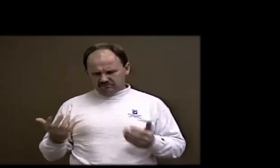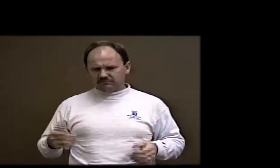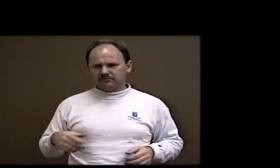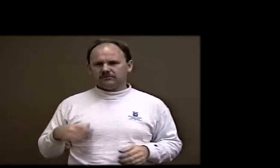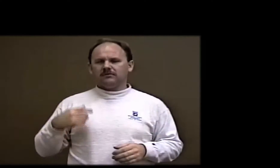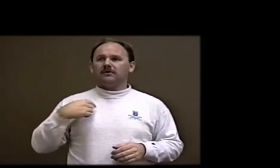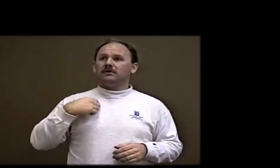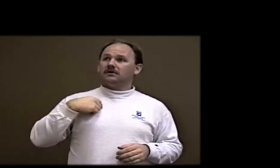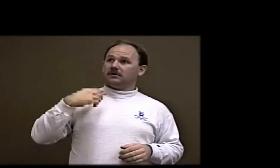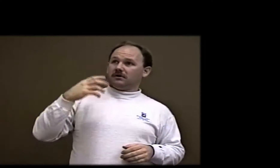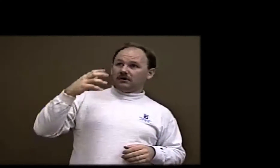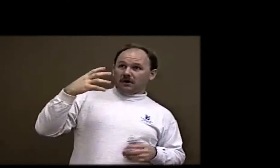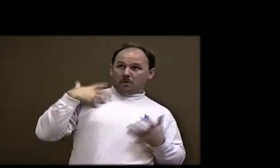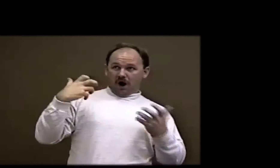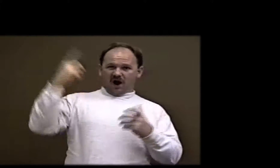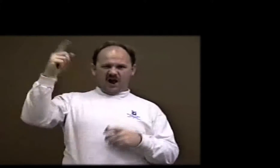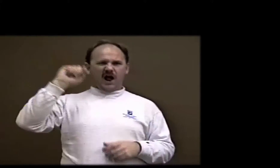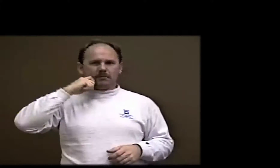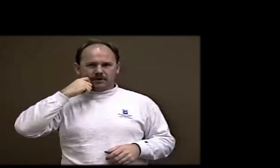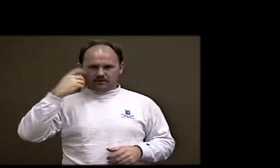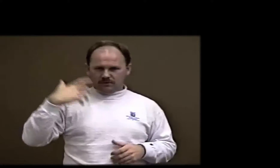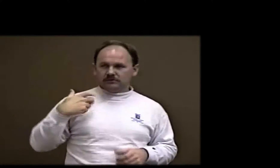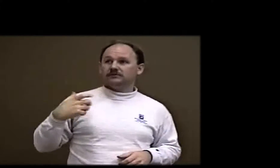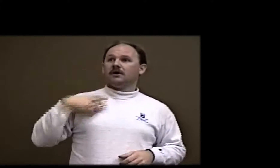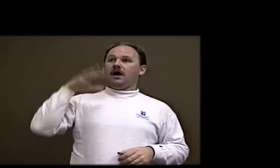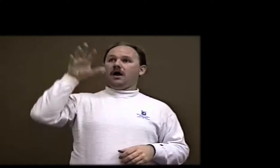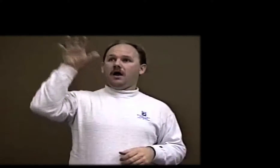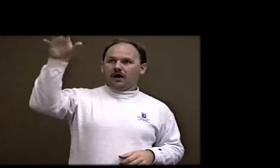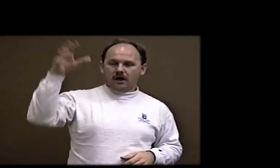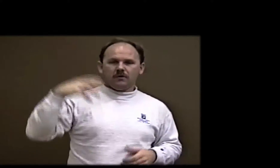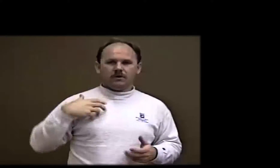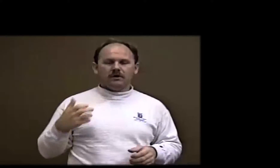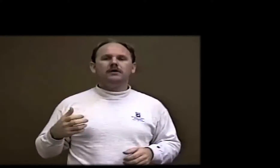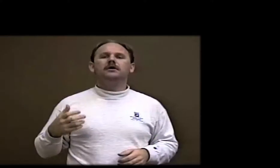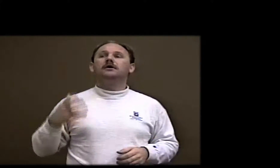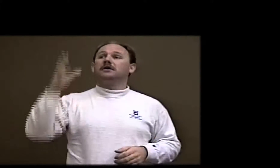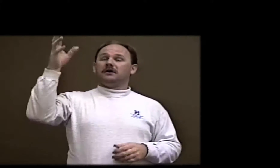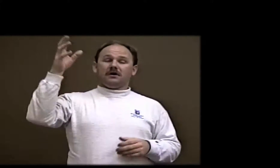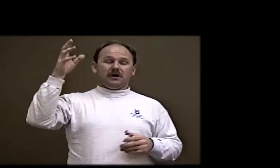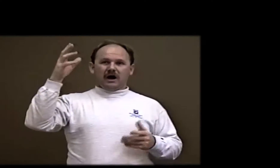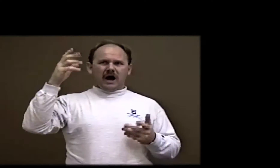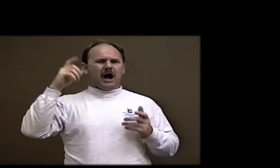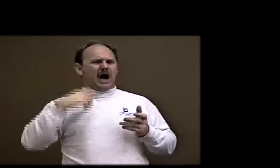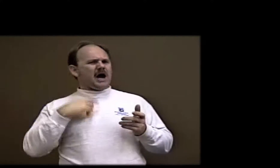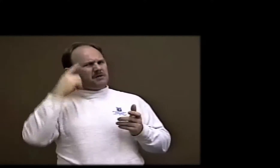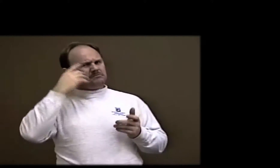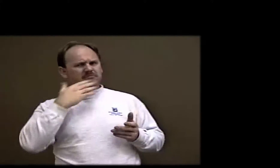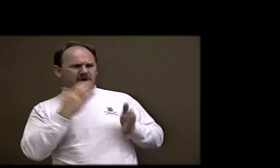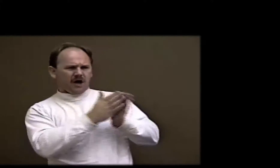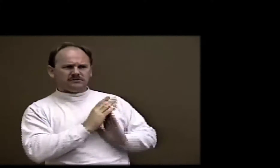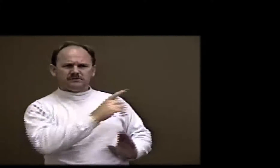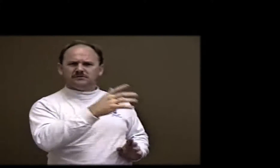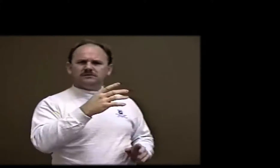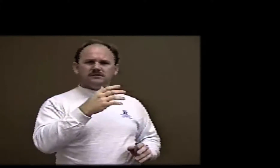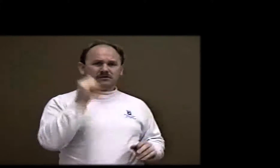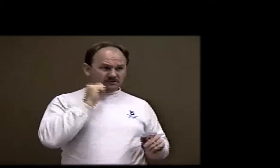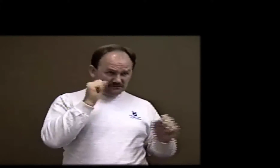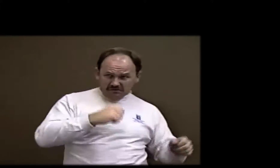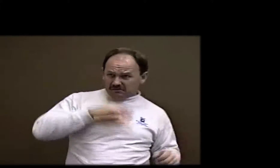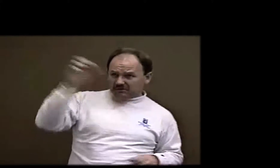I wanted an apple, so I asked my aunt, and she fingerspelled Y-E-S.